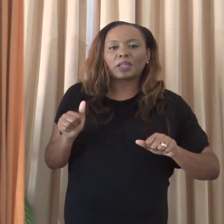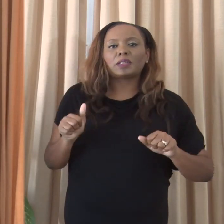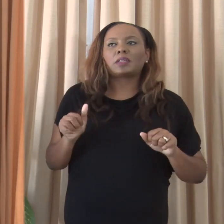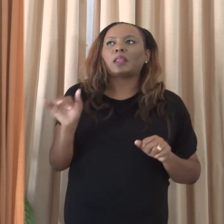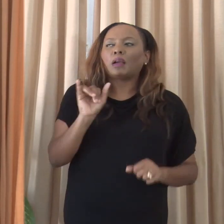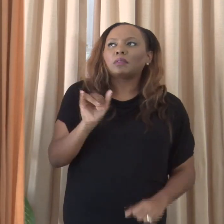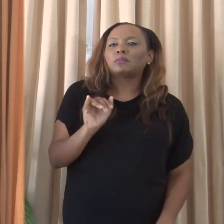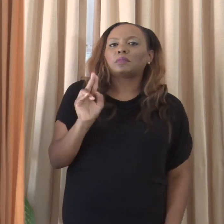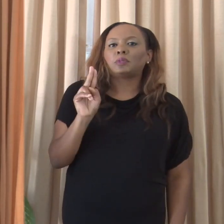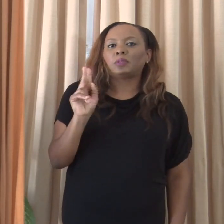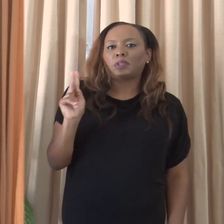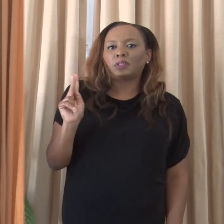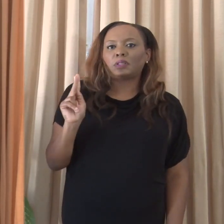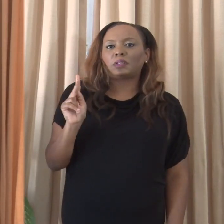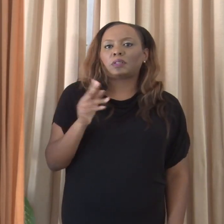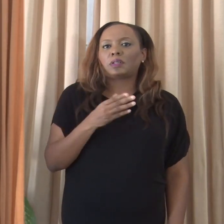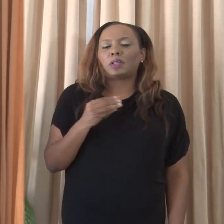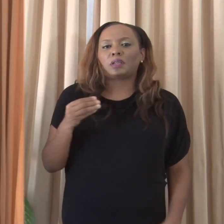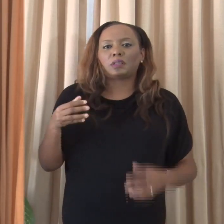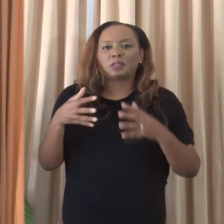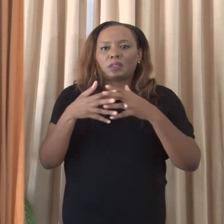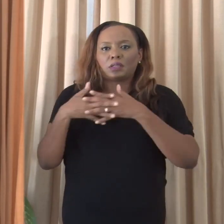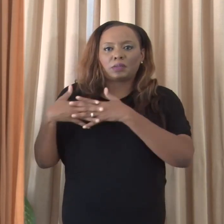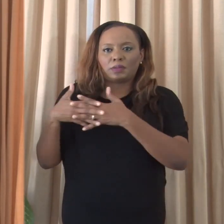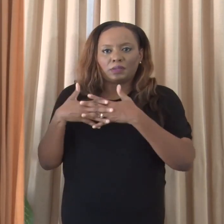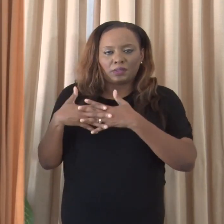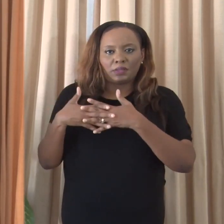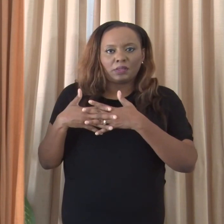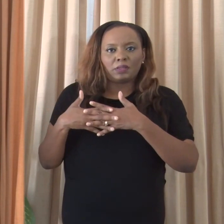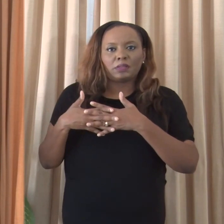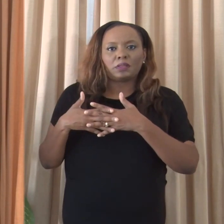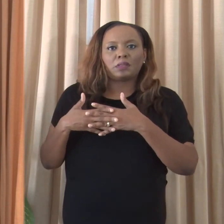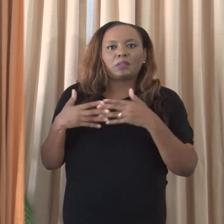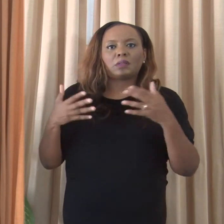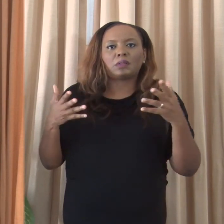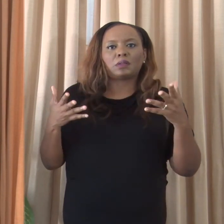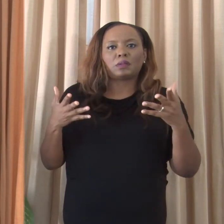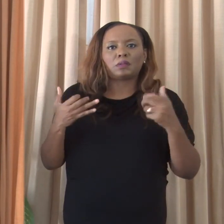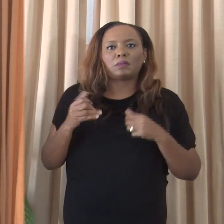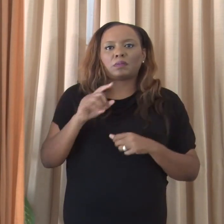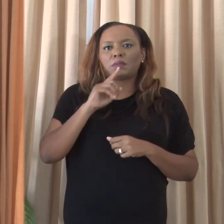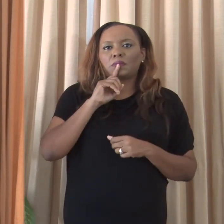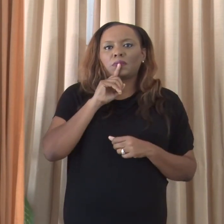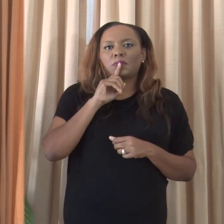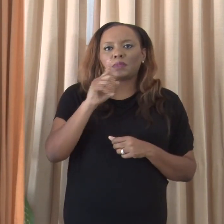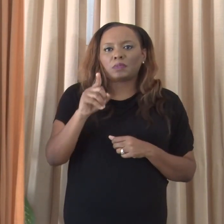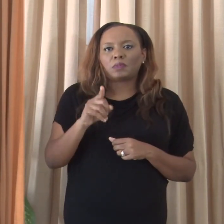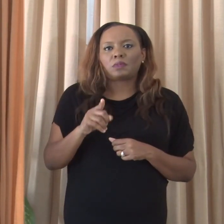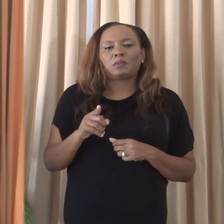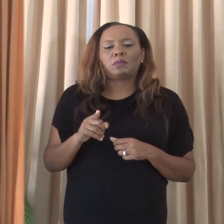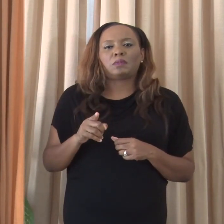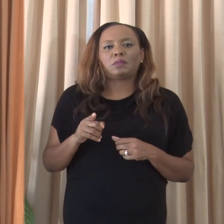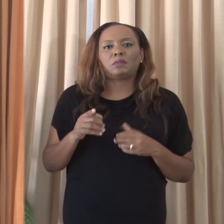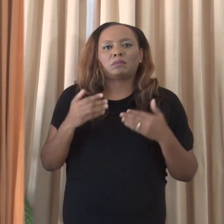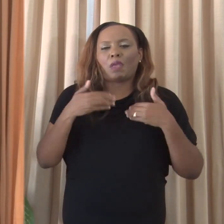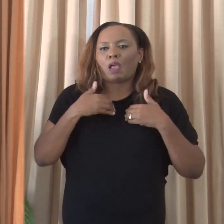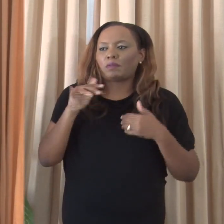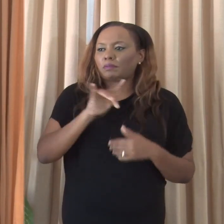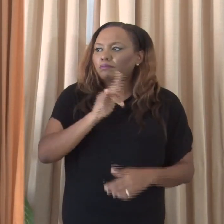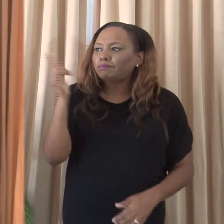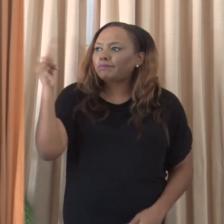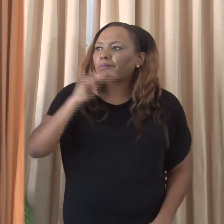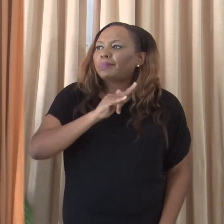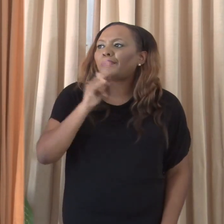United Kingdom and also in the case of the United States of America to make sure that we continue to have those types of operations for as